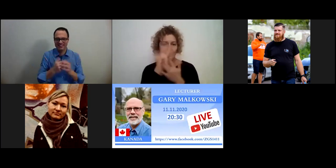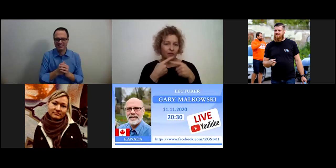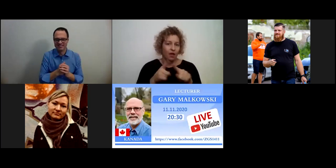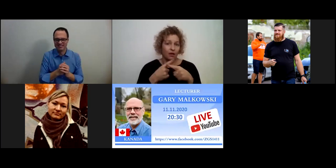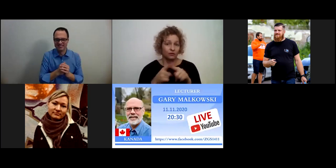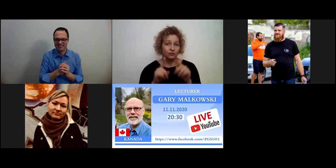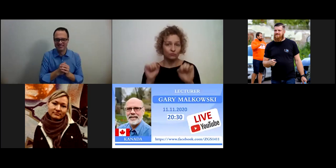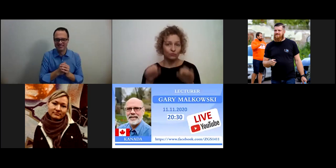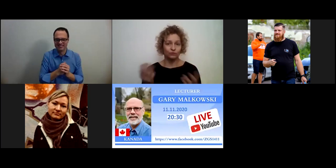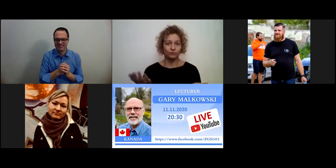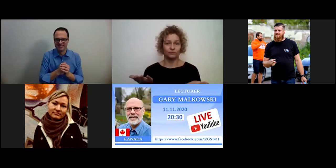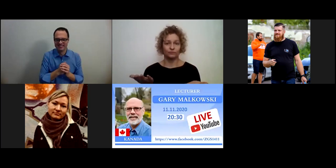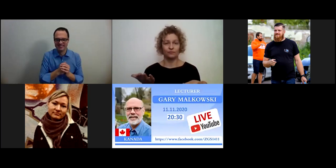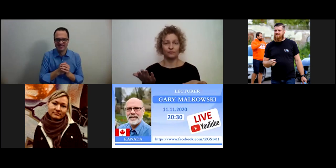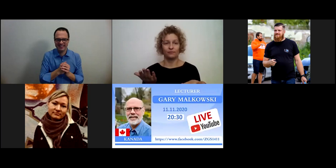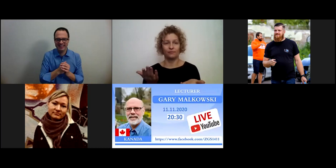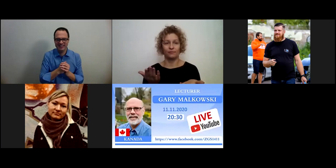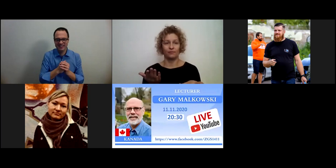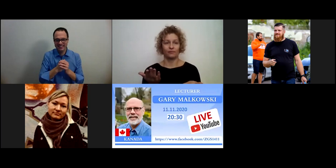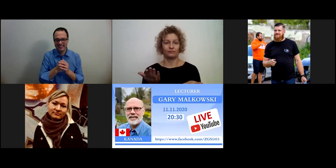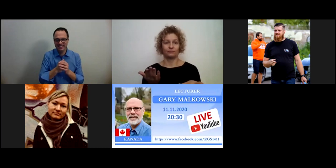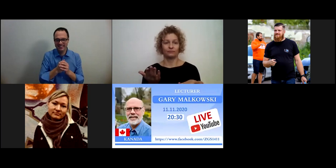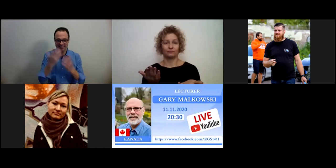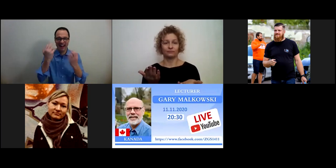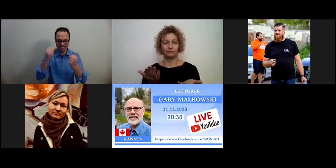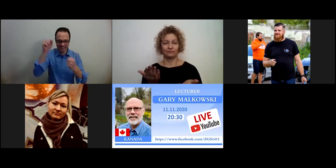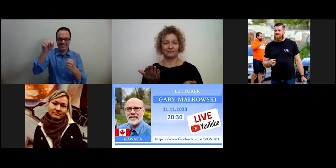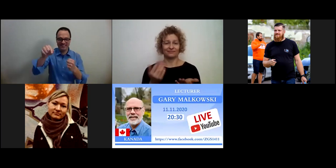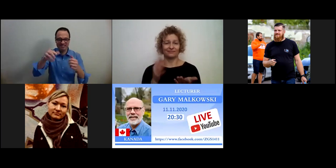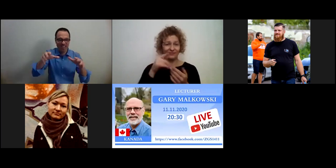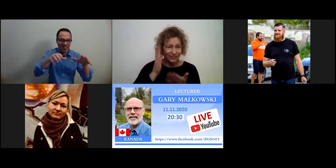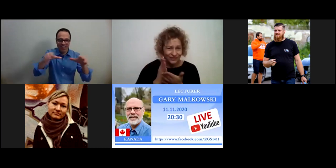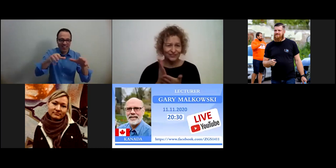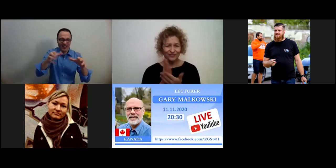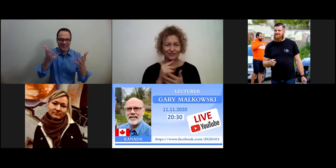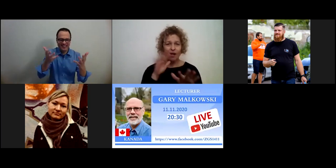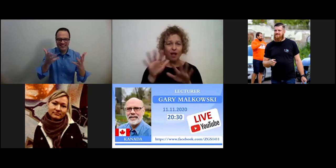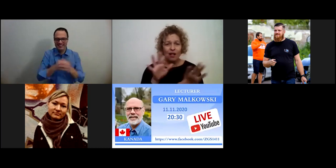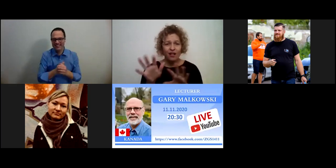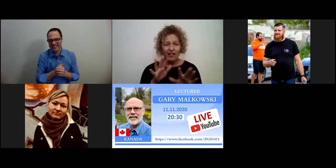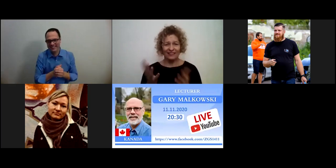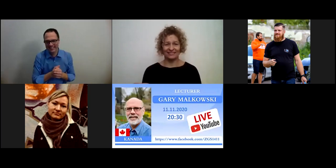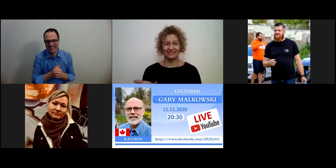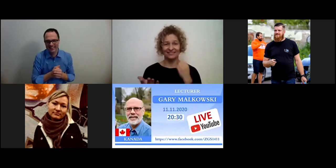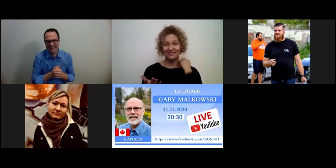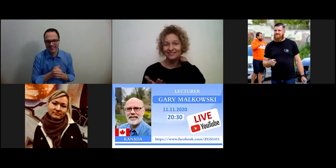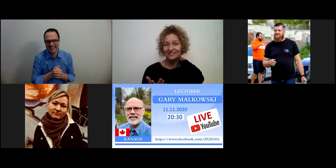Gary's here. I know you're here. We're looking for you.